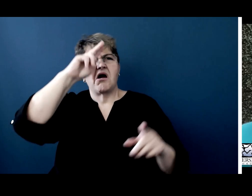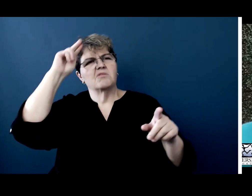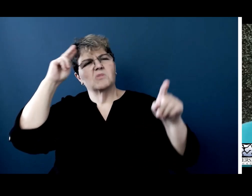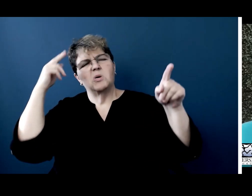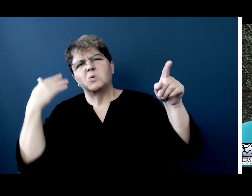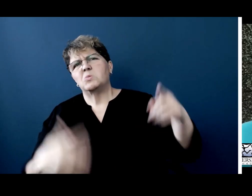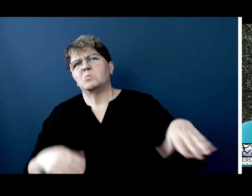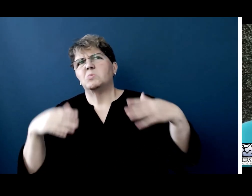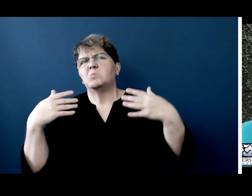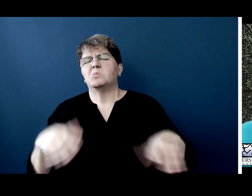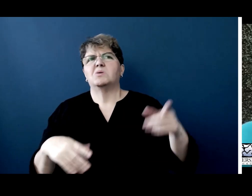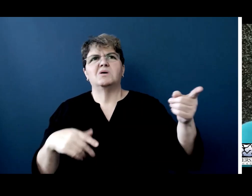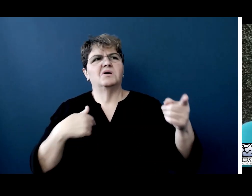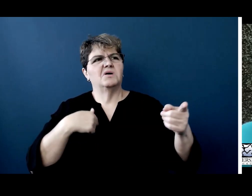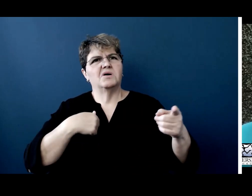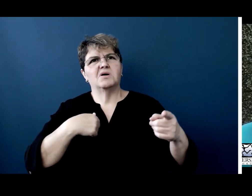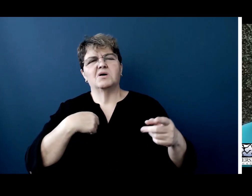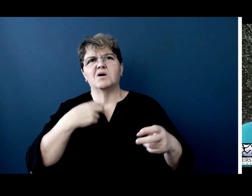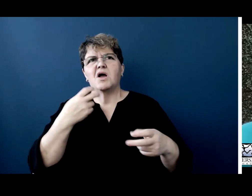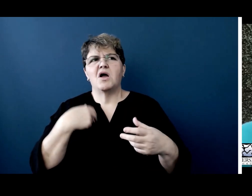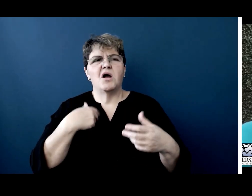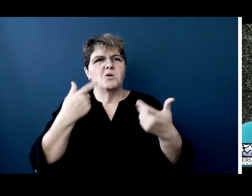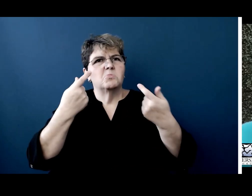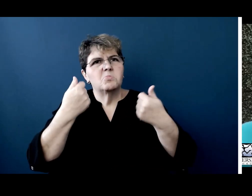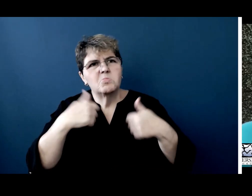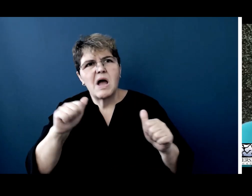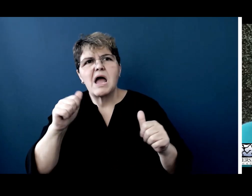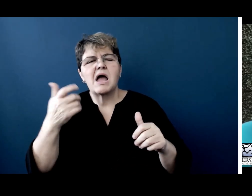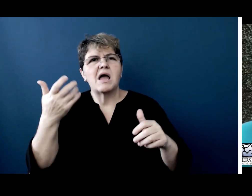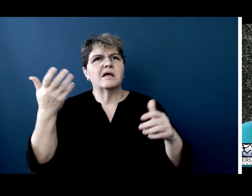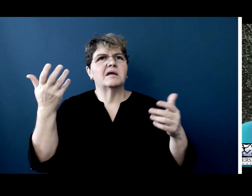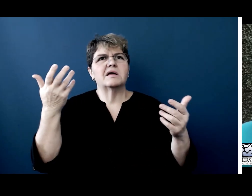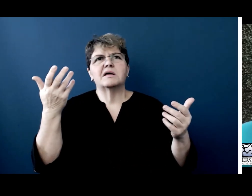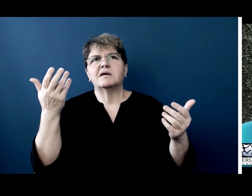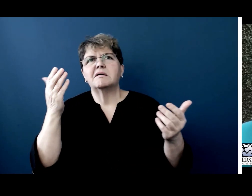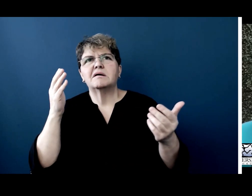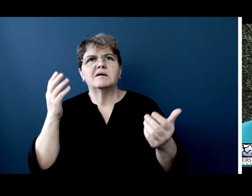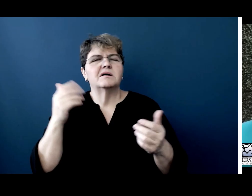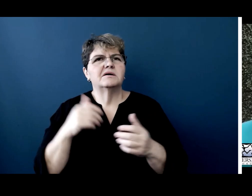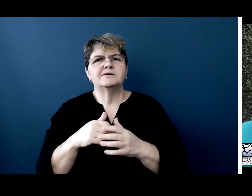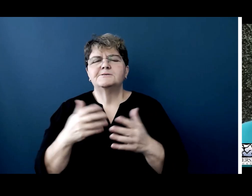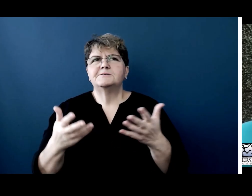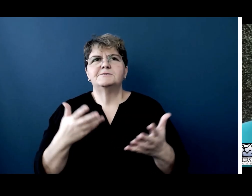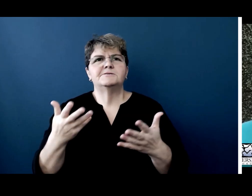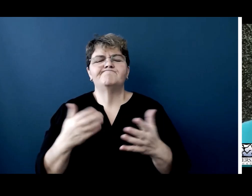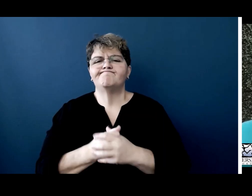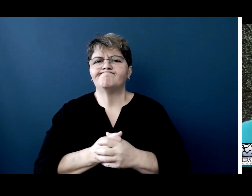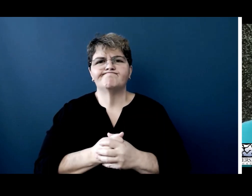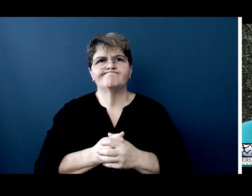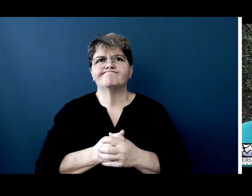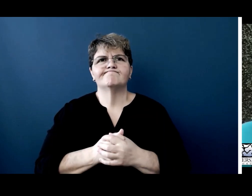the lobby area on a small bed and I was like cramped. Yeah. And